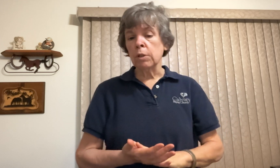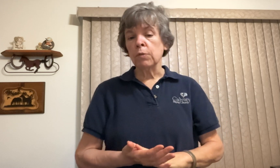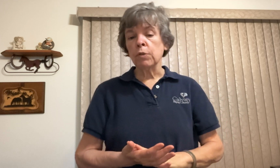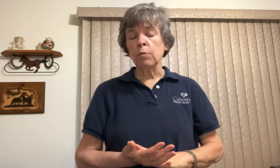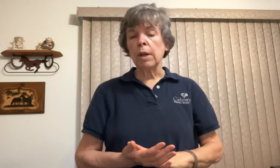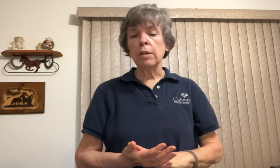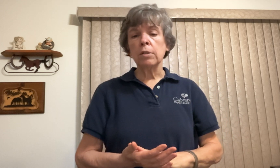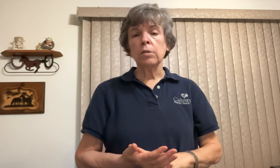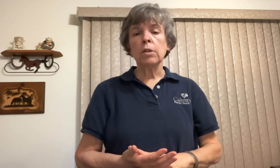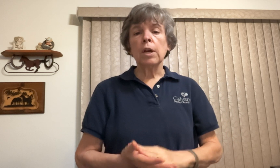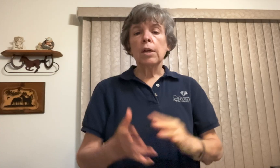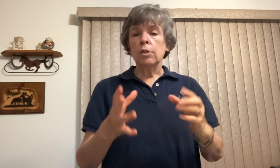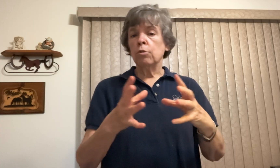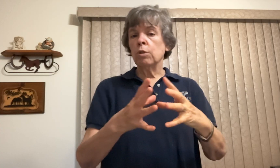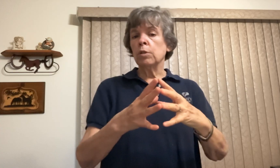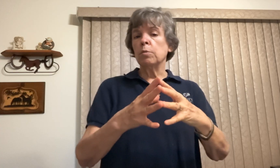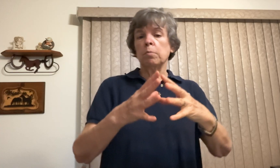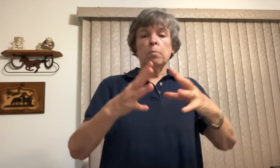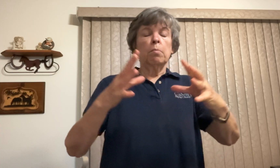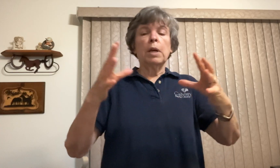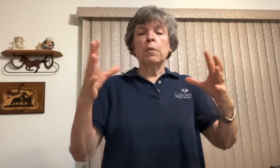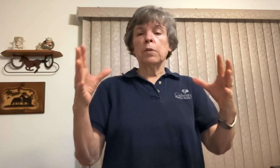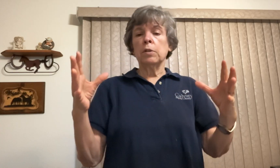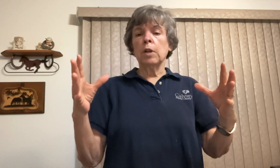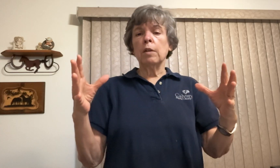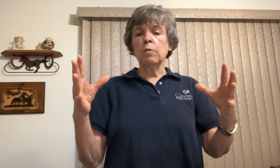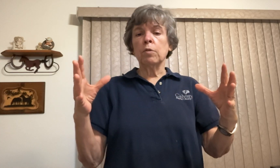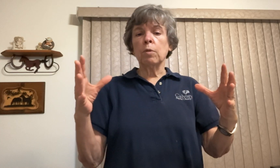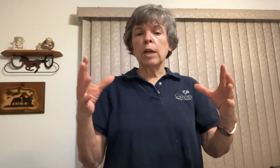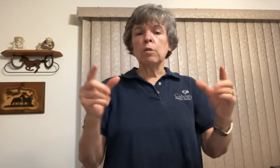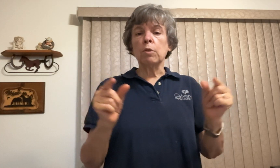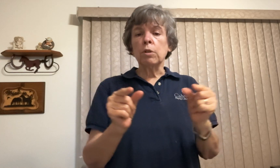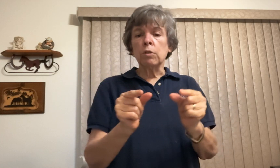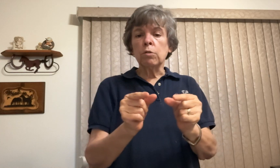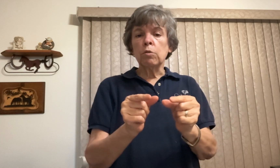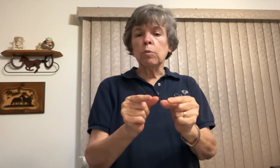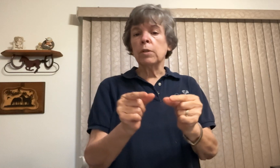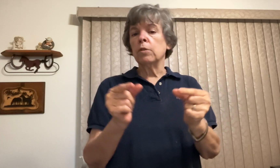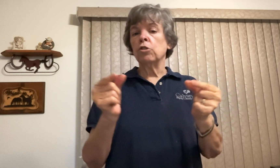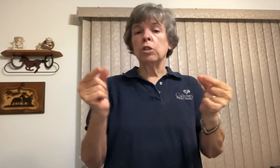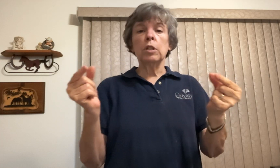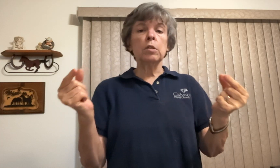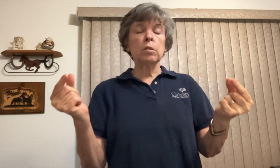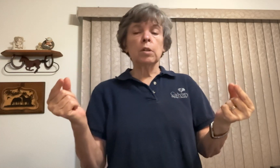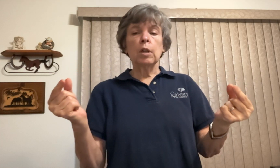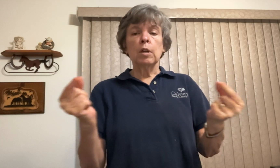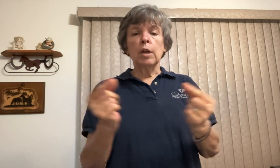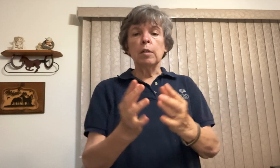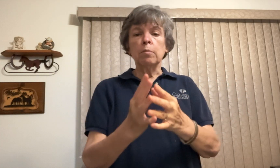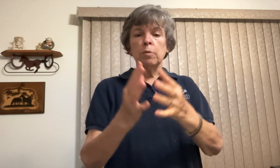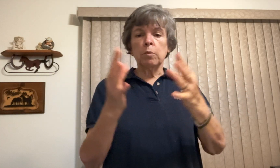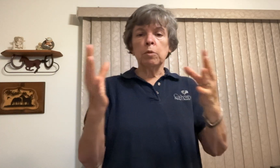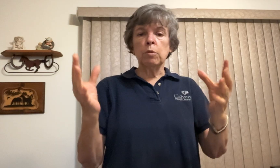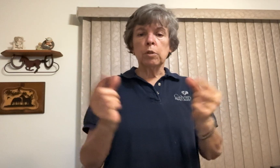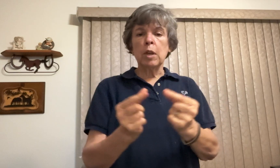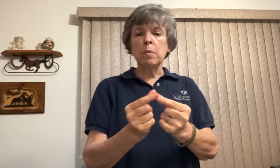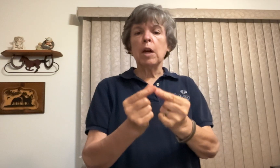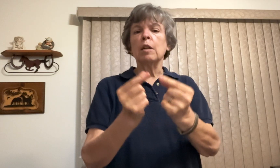For greatest, you can make this sign for great, or you can do with G's and do the same kind of